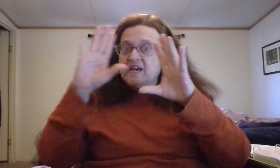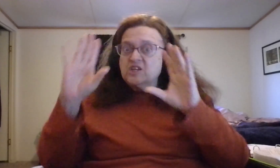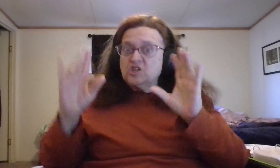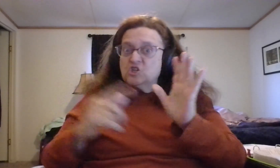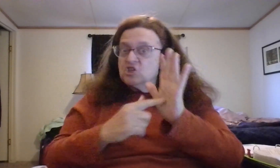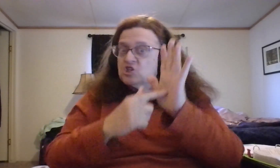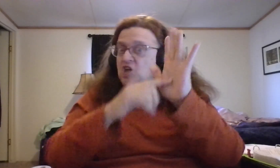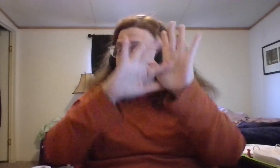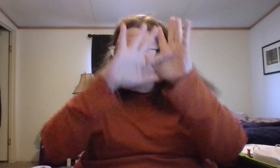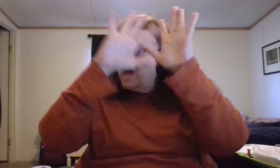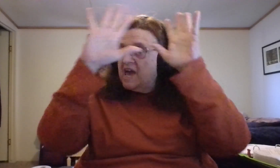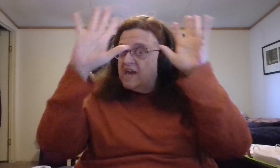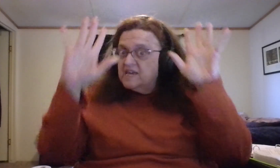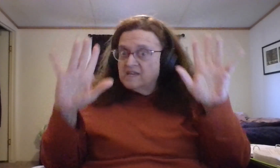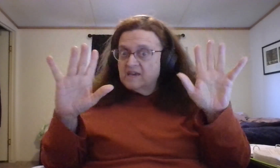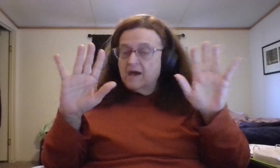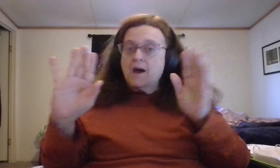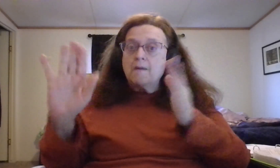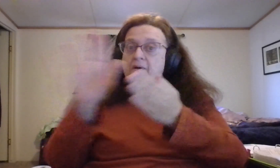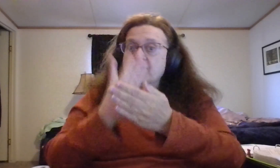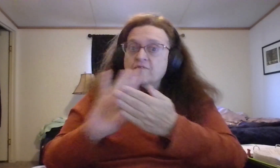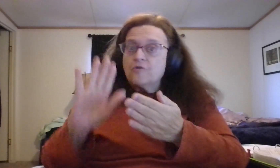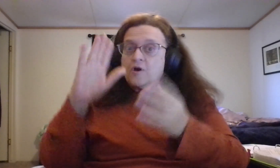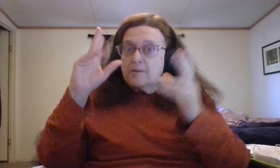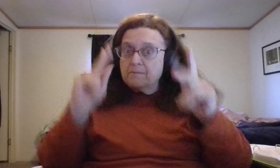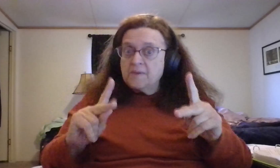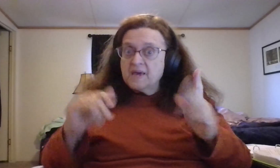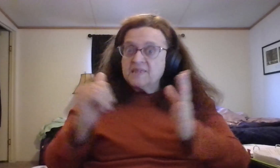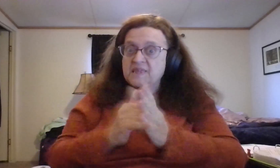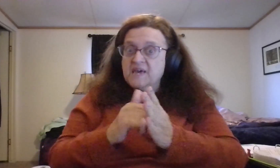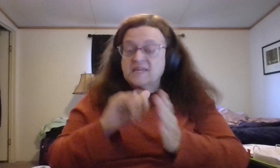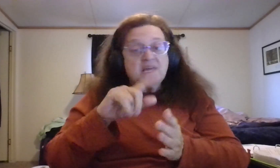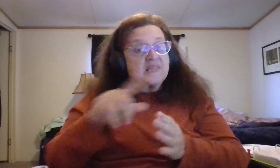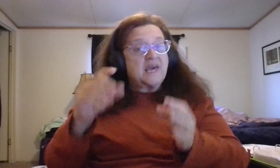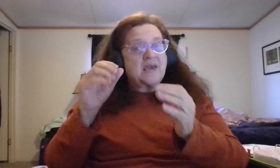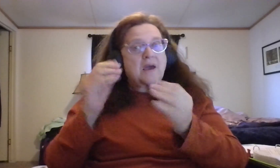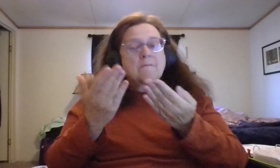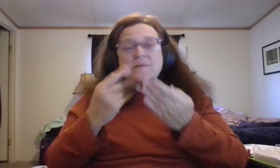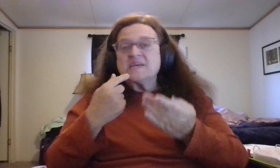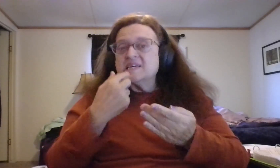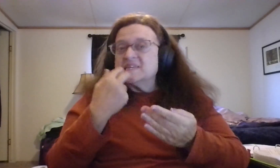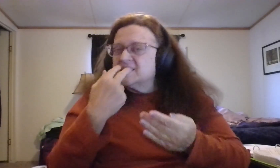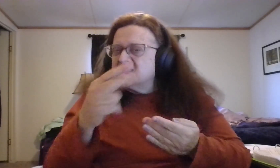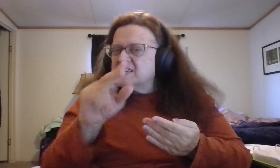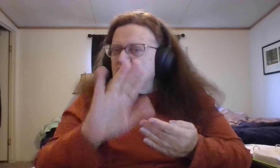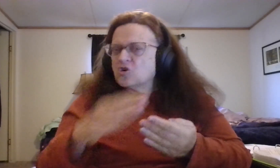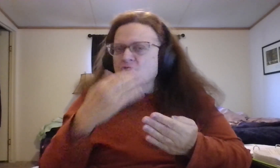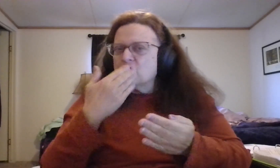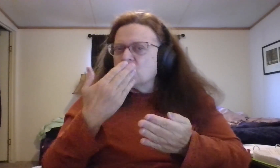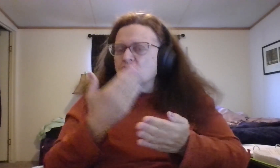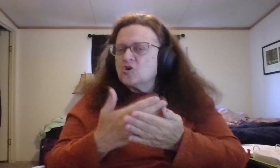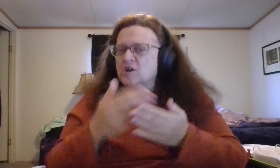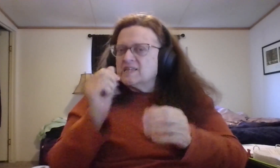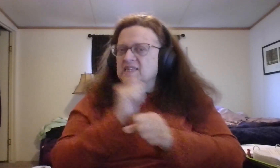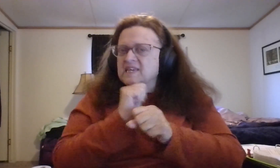before men, that they may see your good deeds and praise your Father